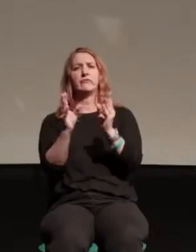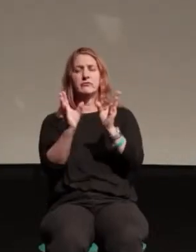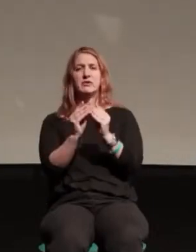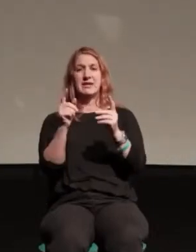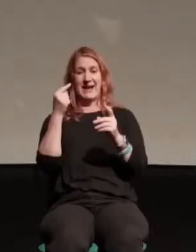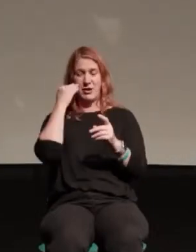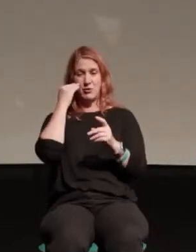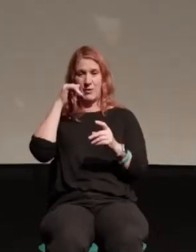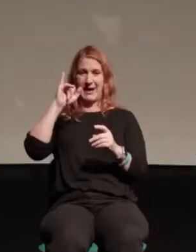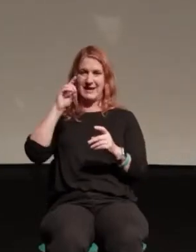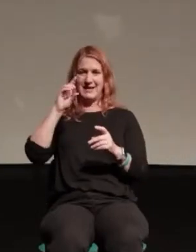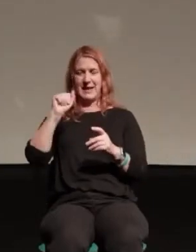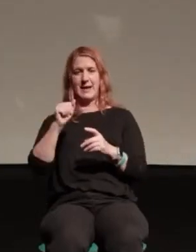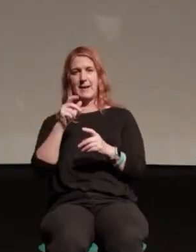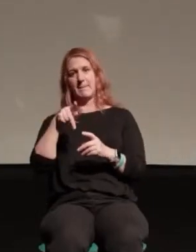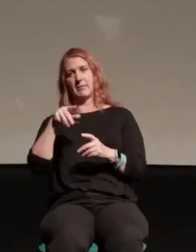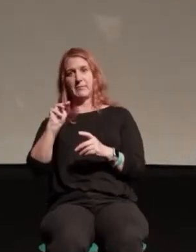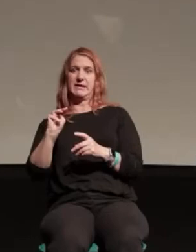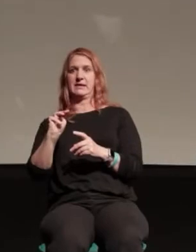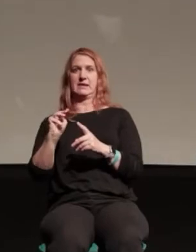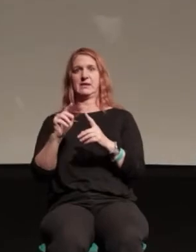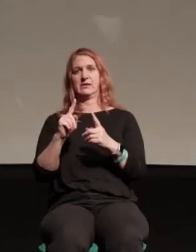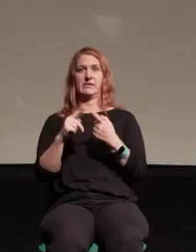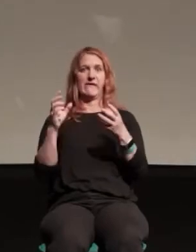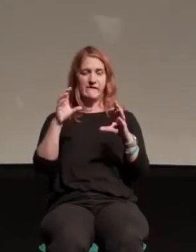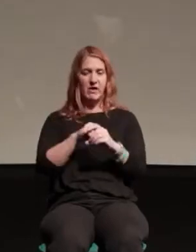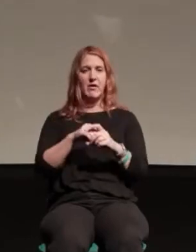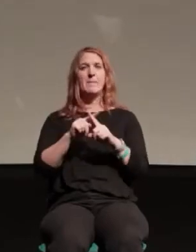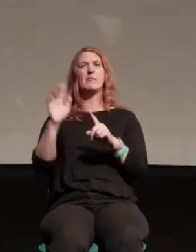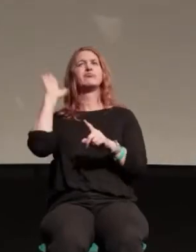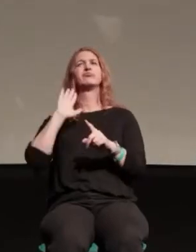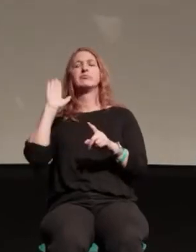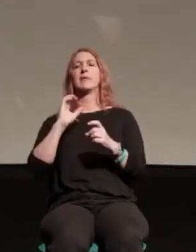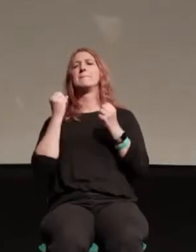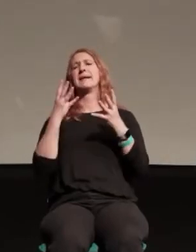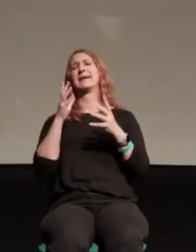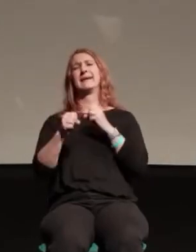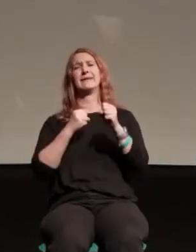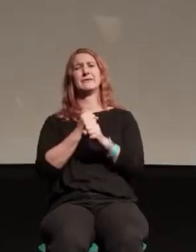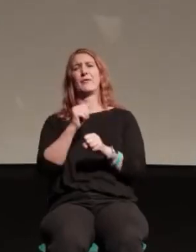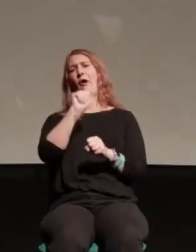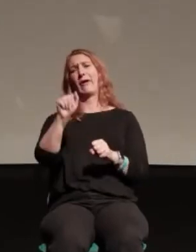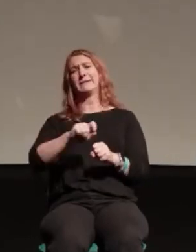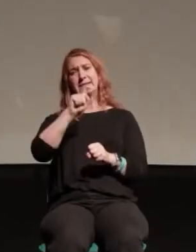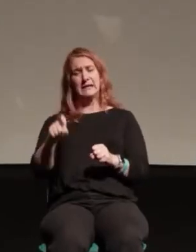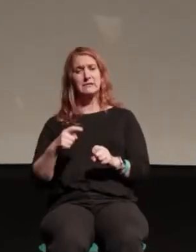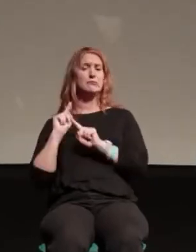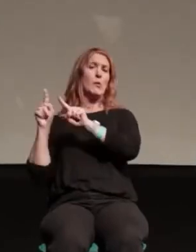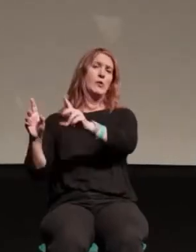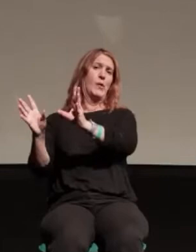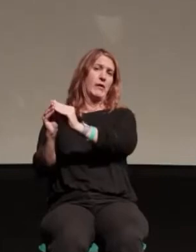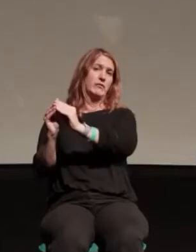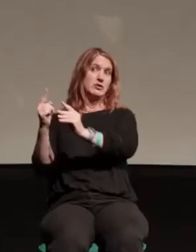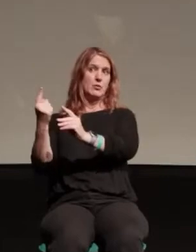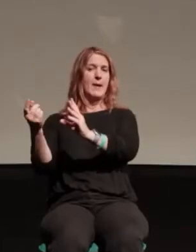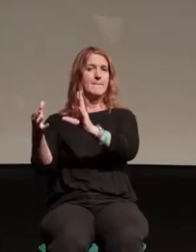And I remember I was at a conference in Austin, Texas, many years ago, at least 8 years ago, or something like that. And someone